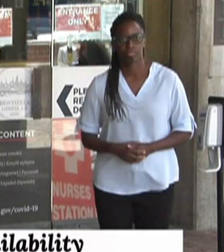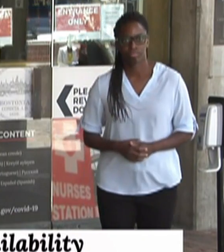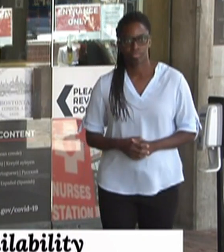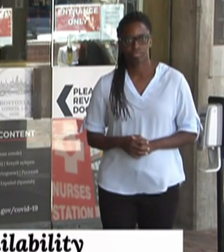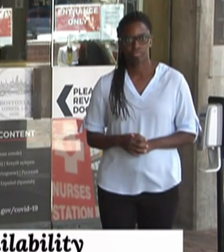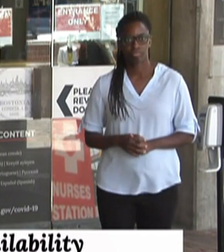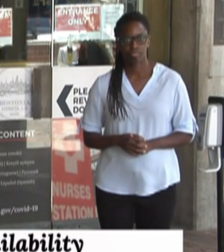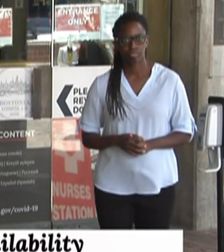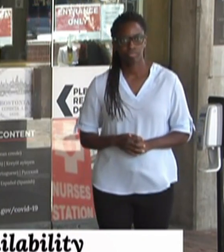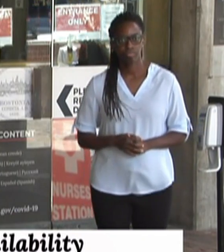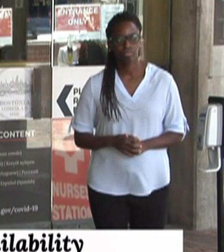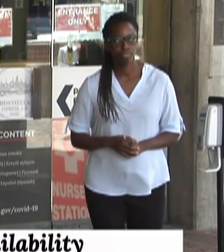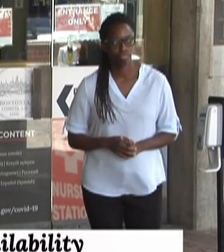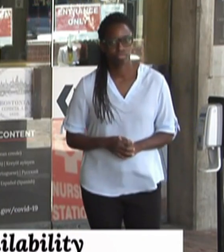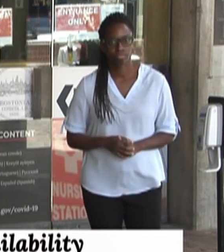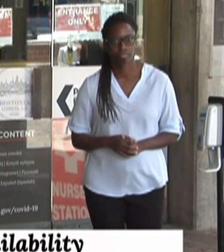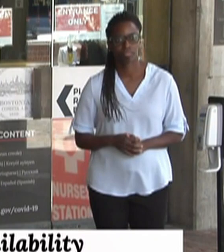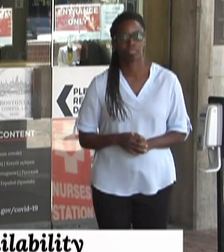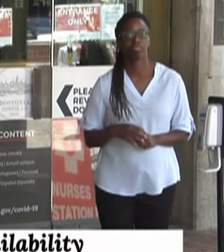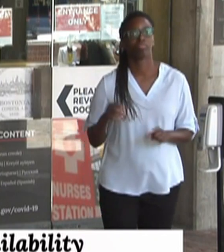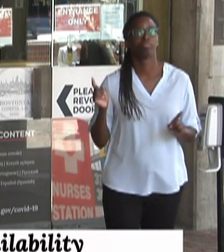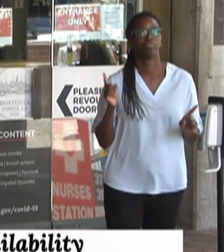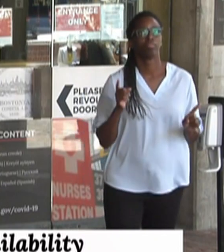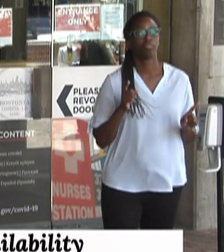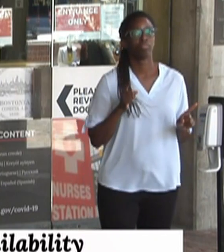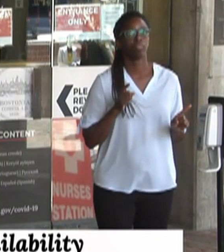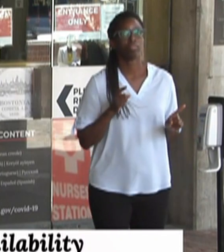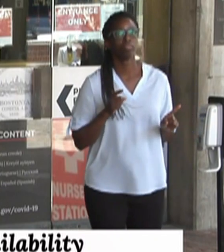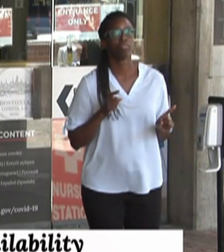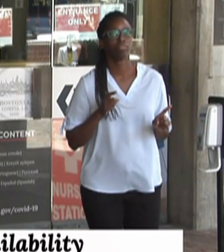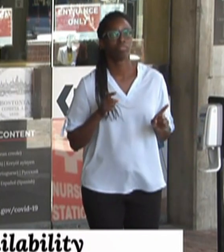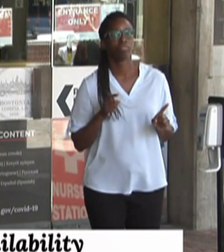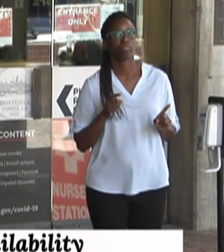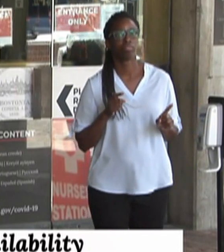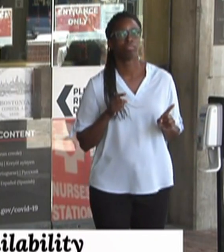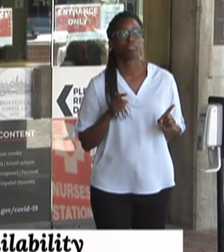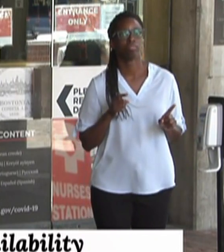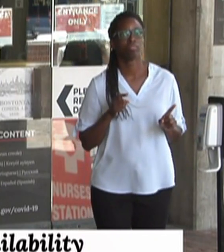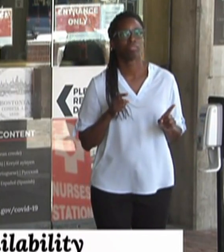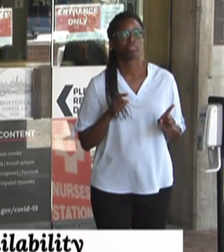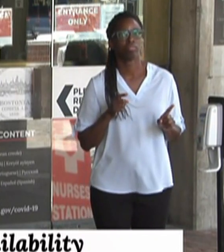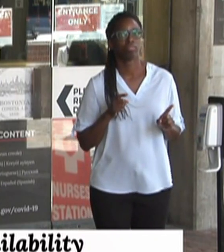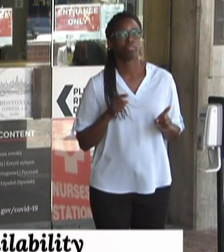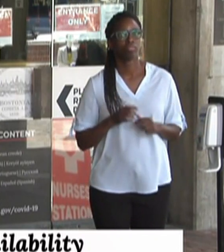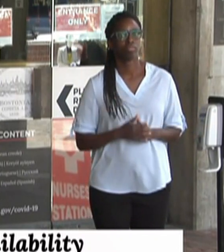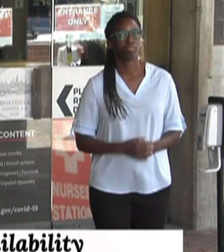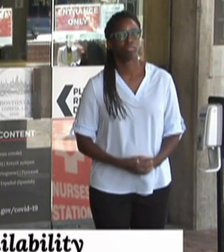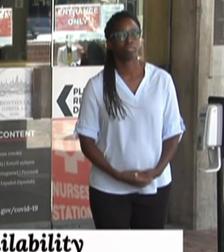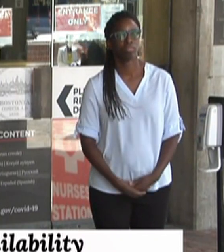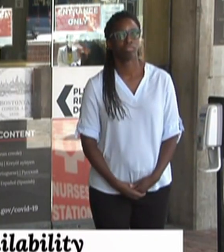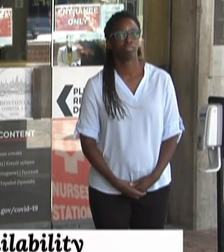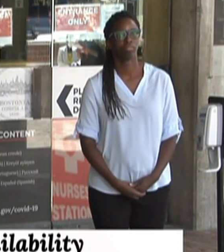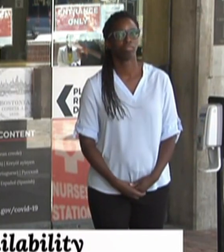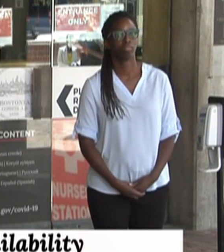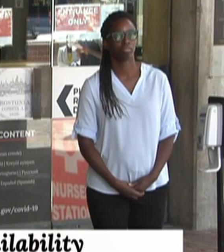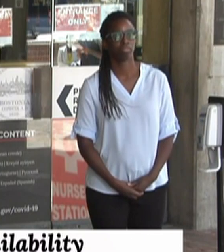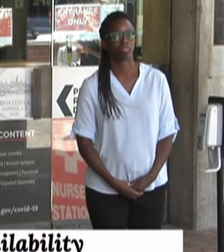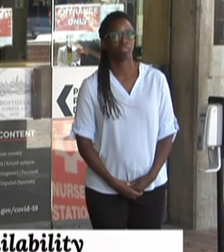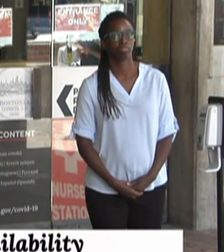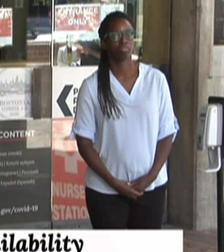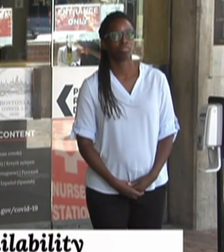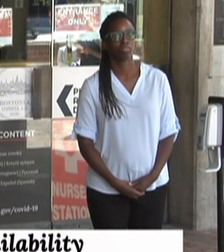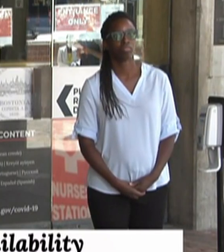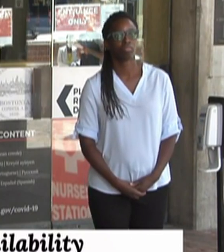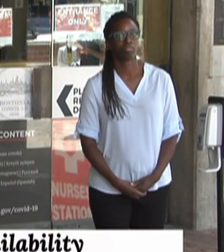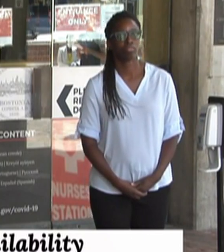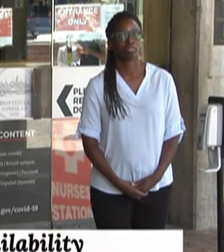Yeah, sorry, I should have mentioned the question. The first question I just answered was about policing in general,